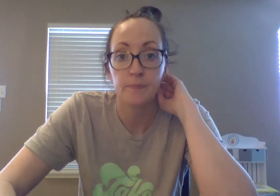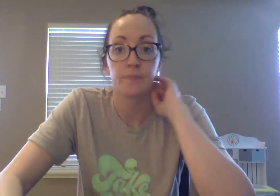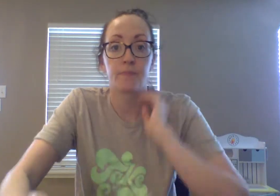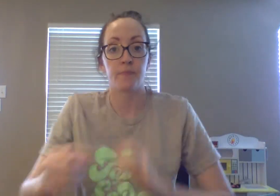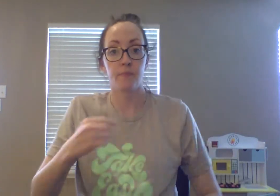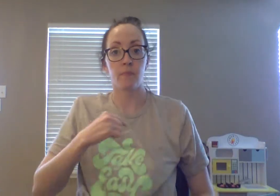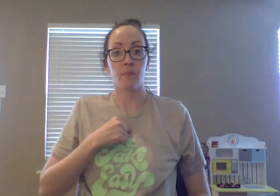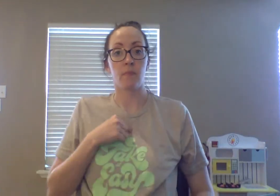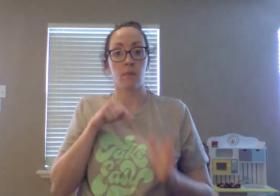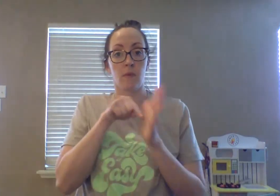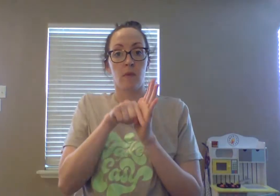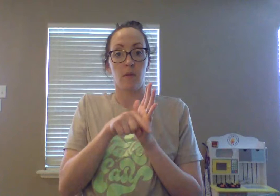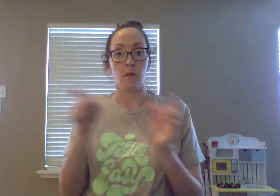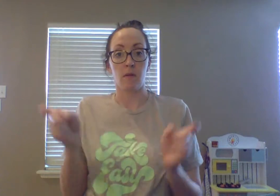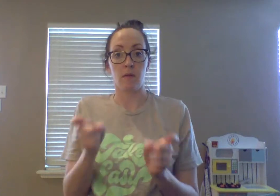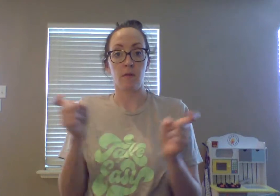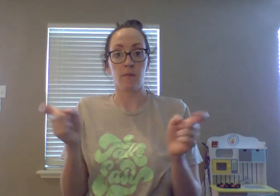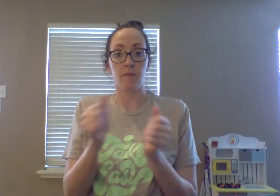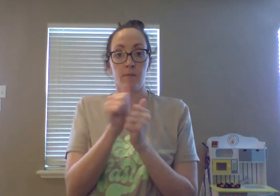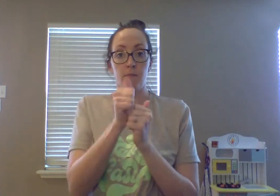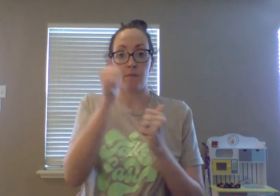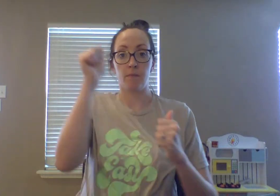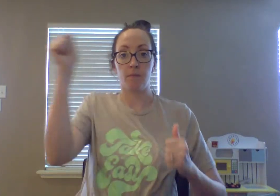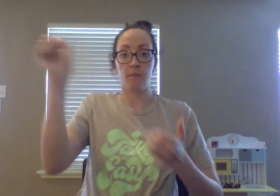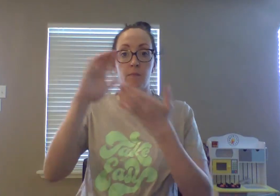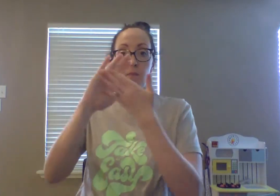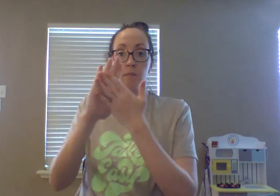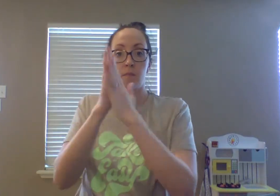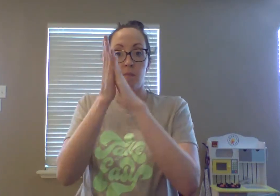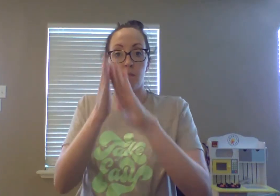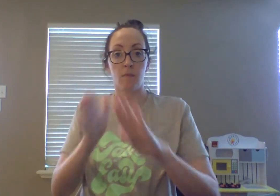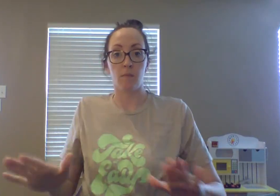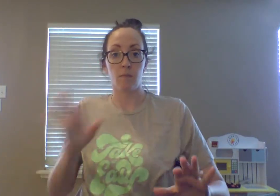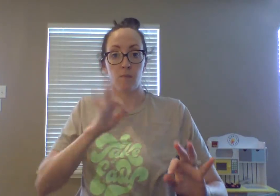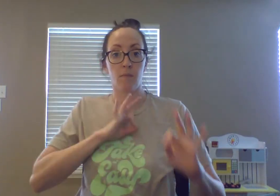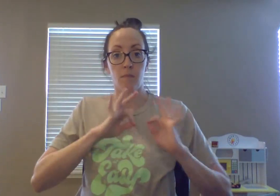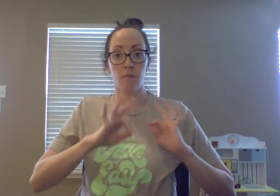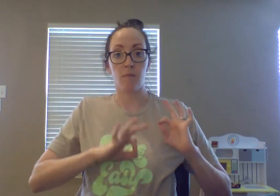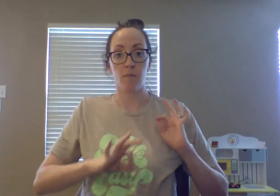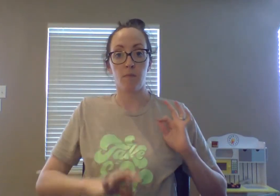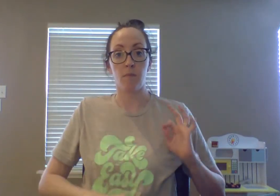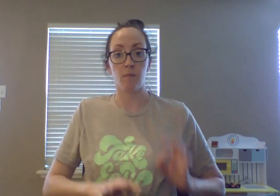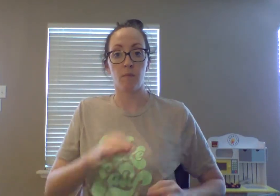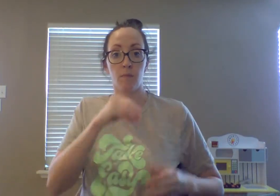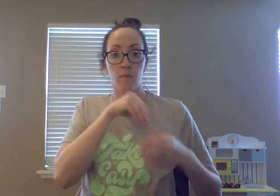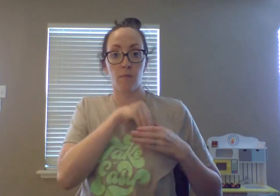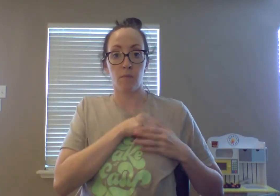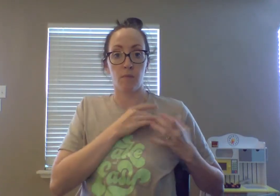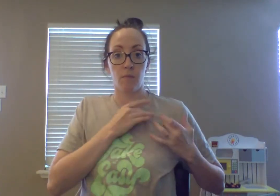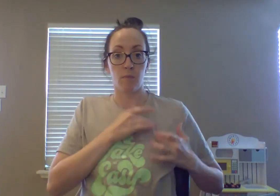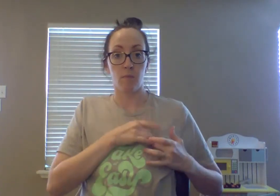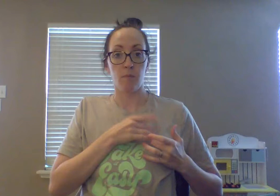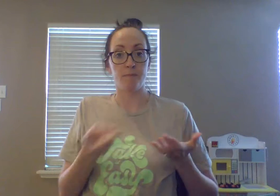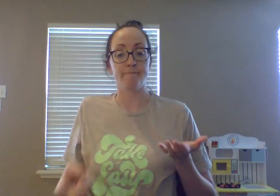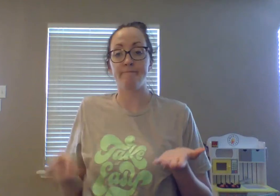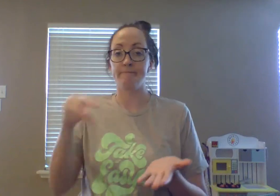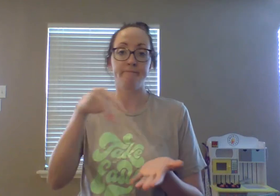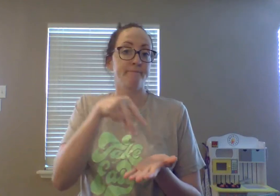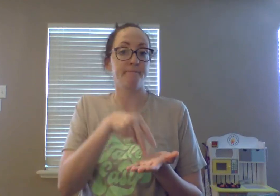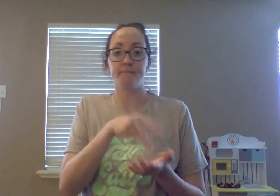I was sinking deep in sin, far from the peaceful shore. Very deeply stained within, seeking to